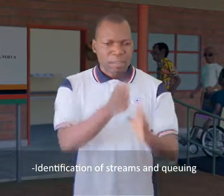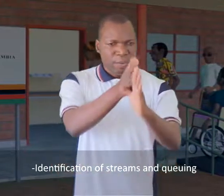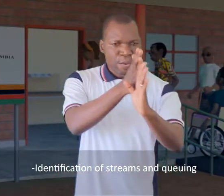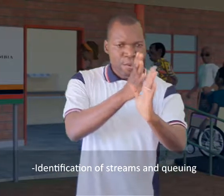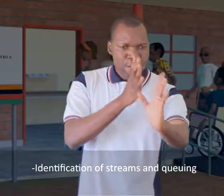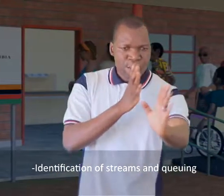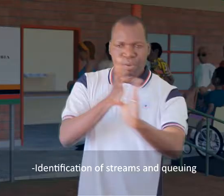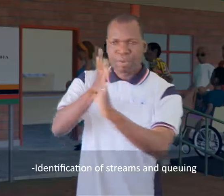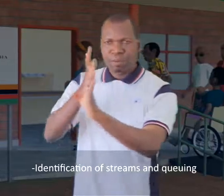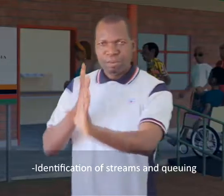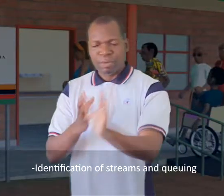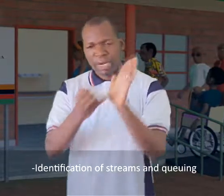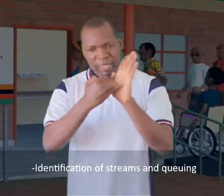Identification of streams and queuing.